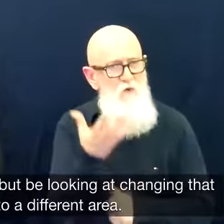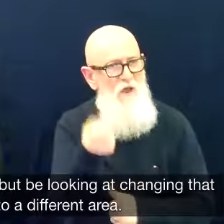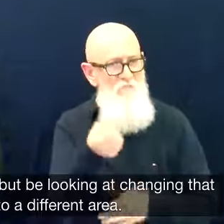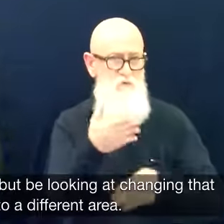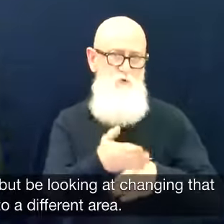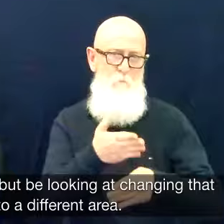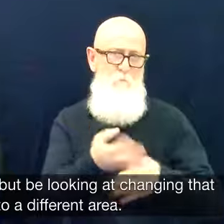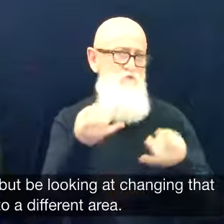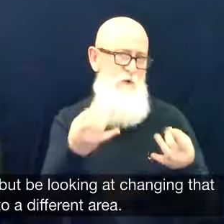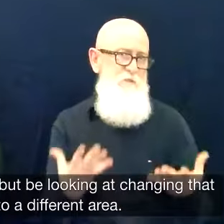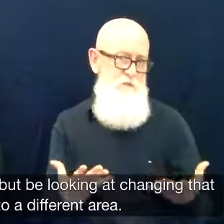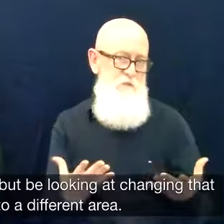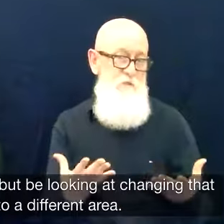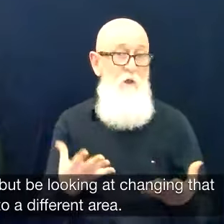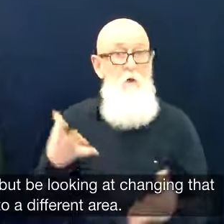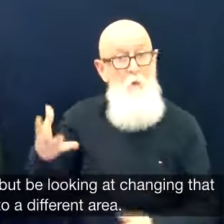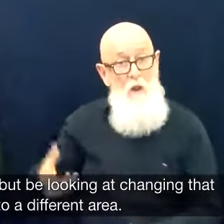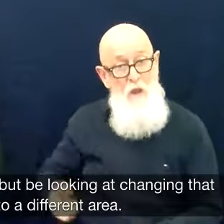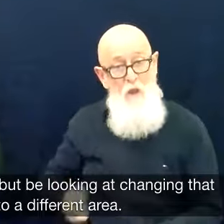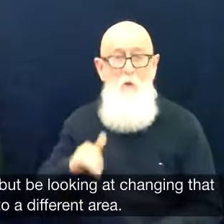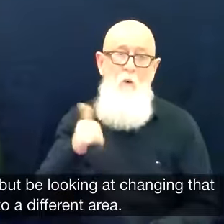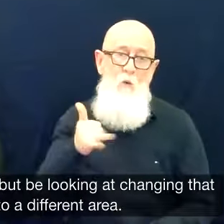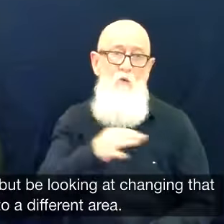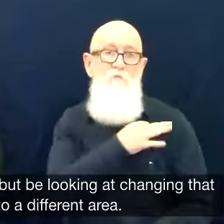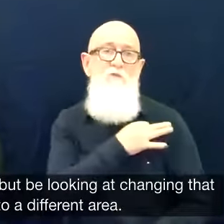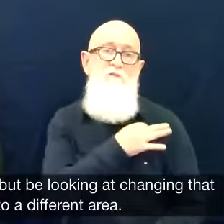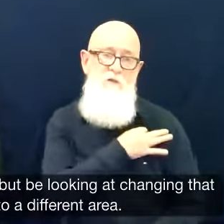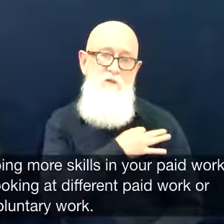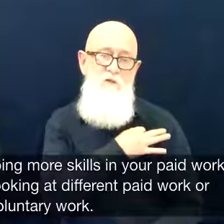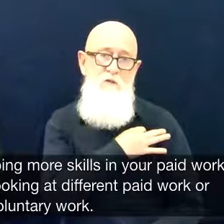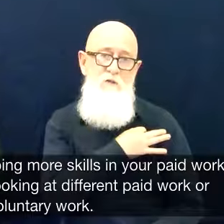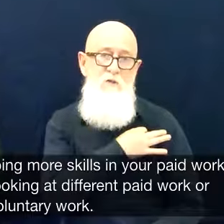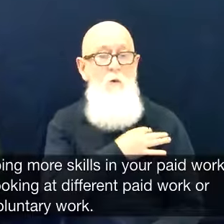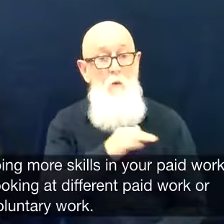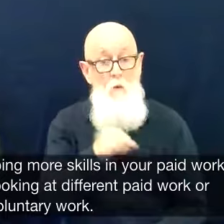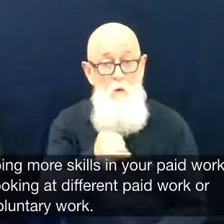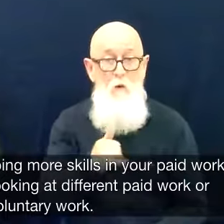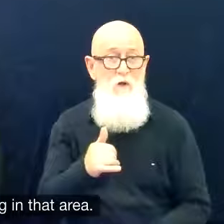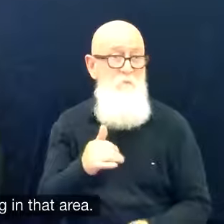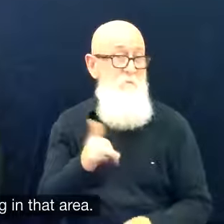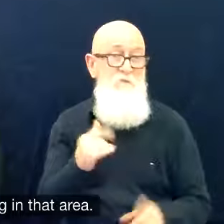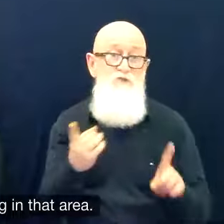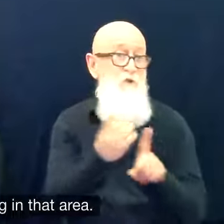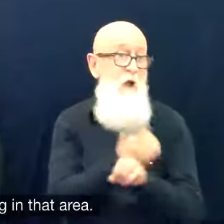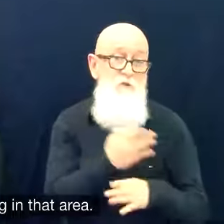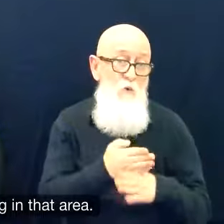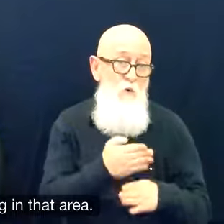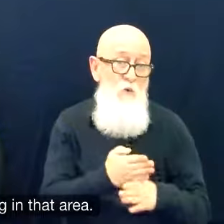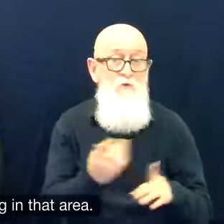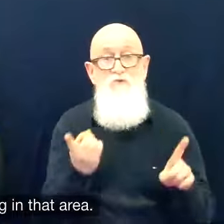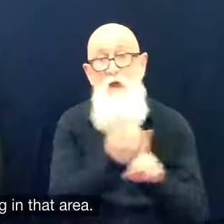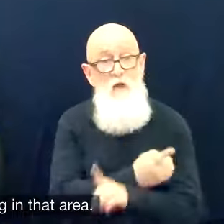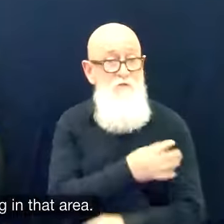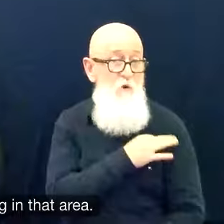or looking at different paid work or different voluntary work. So thinking in that area. And just how, like, employment sort of